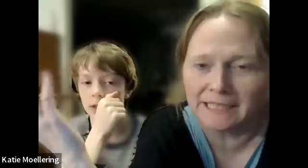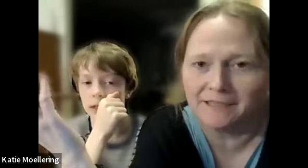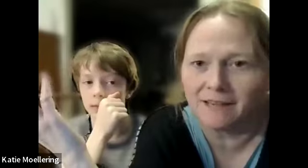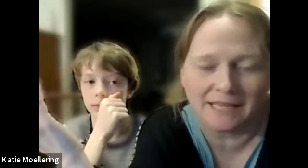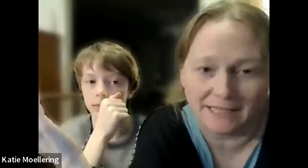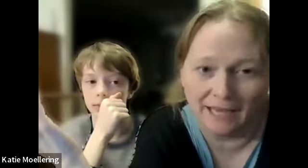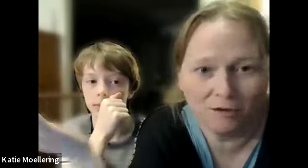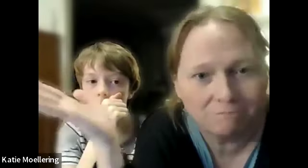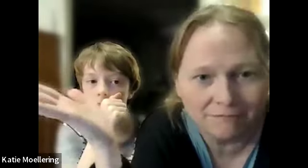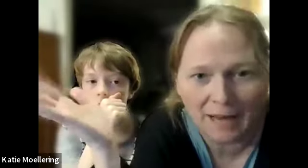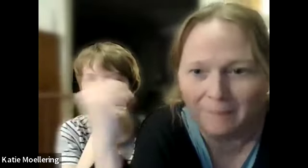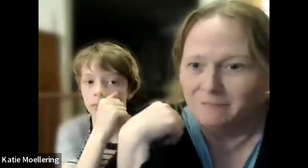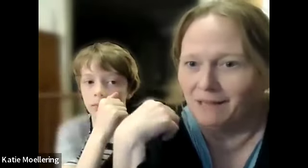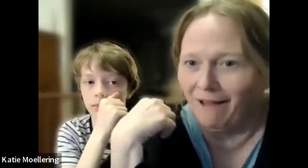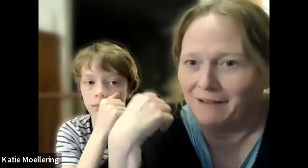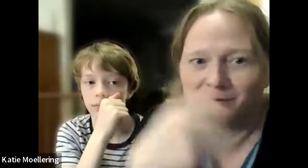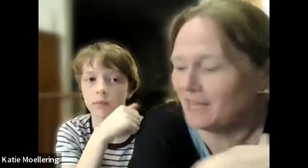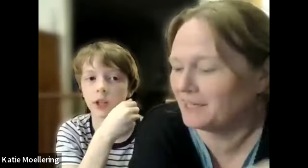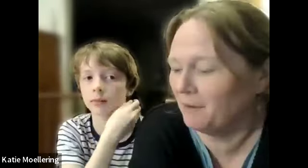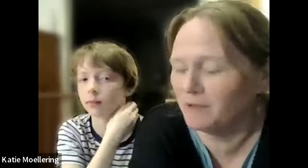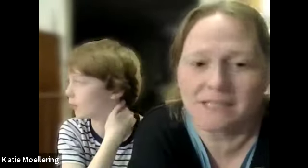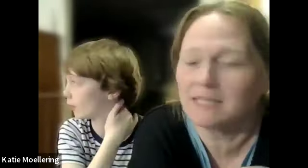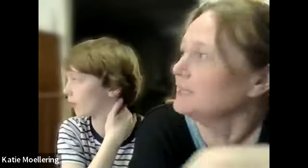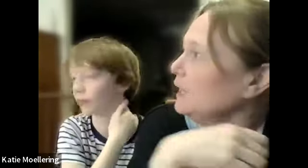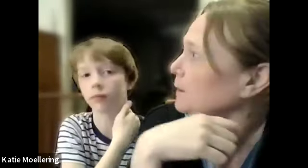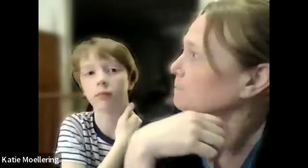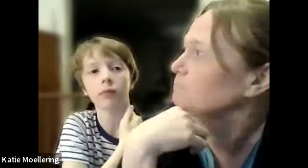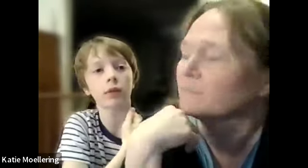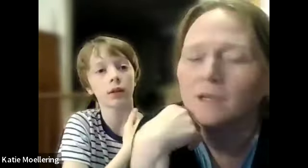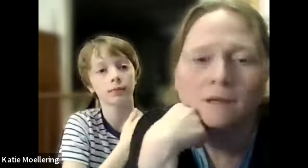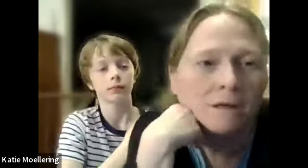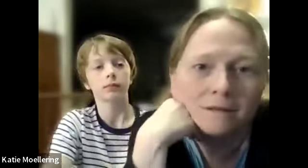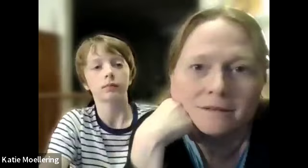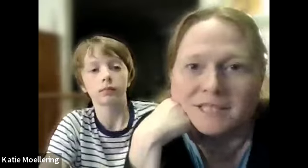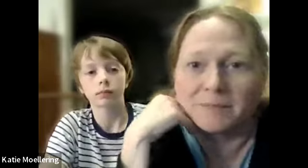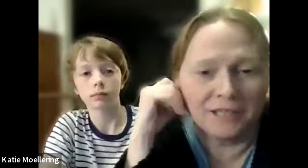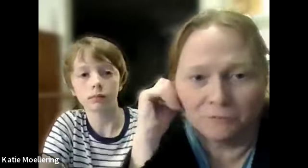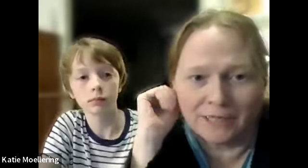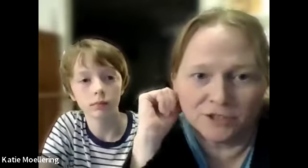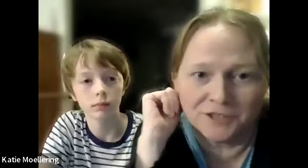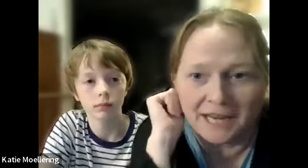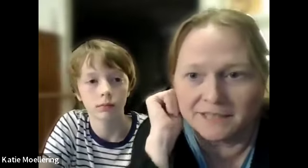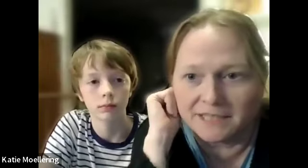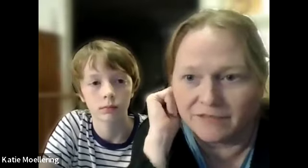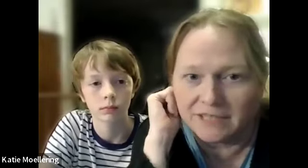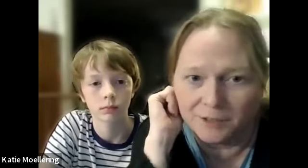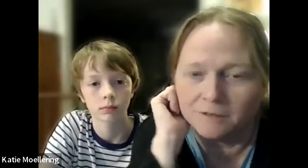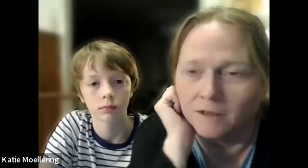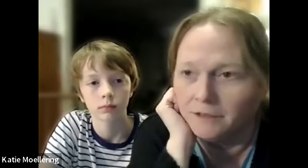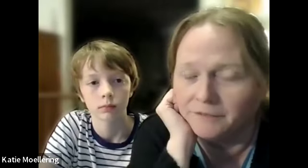unexpected ASL happened in my life. Doug and I went to see Deep Canyon Rangers at Alice Stevens Center on